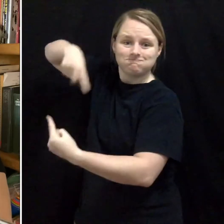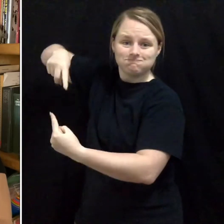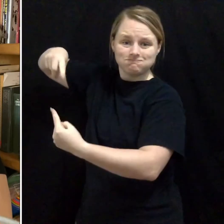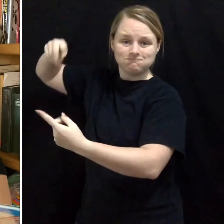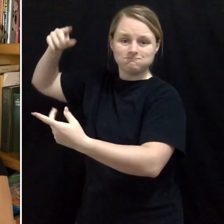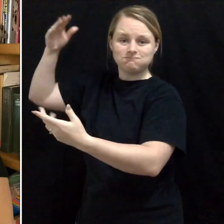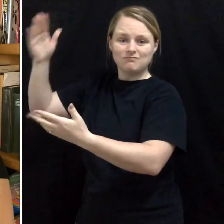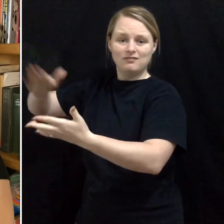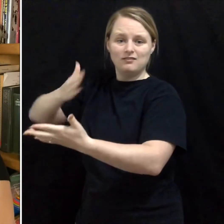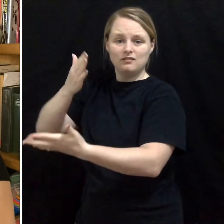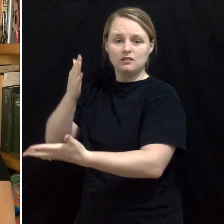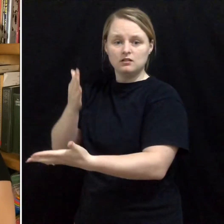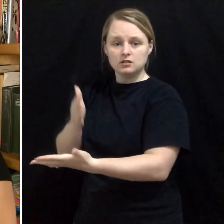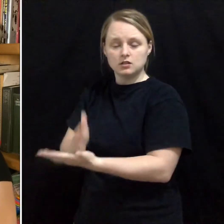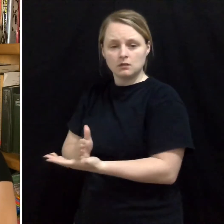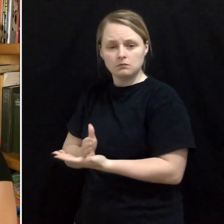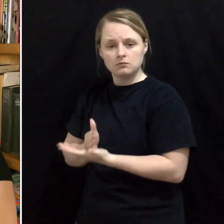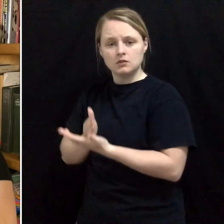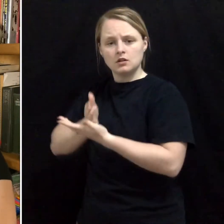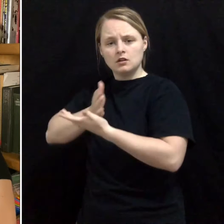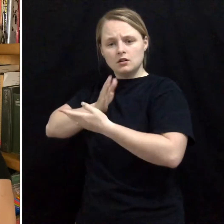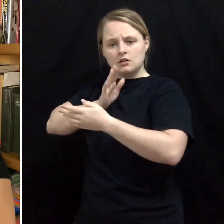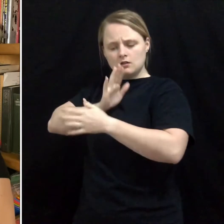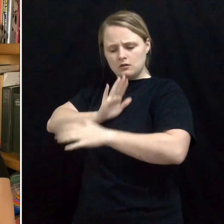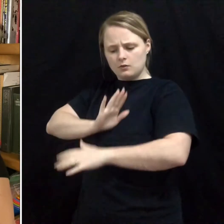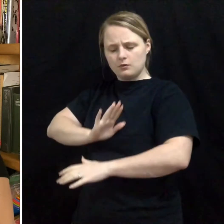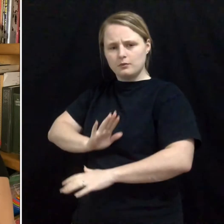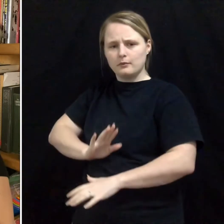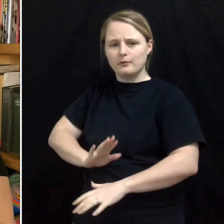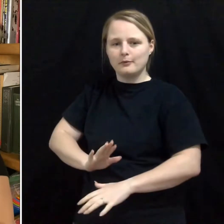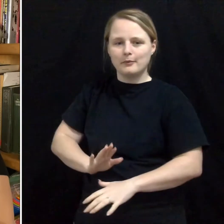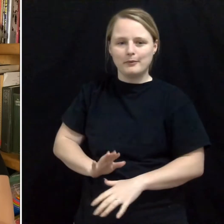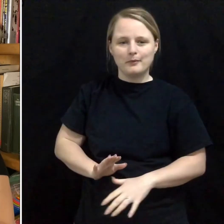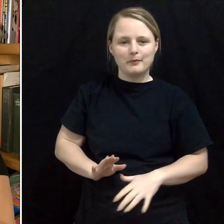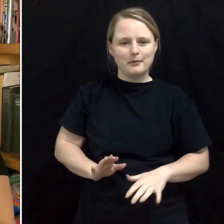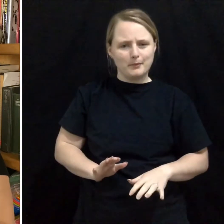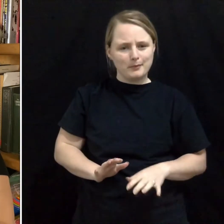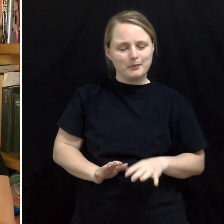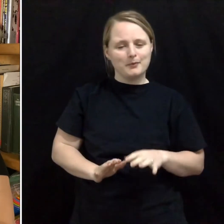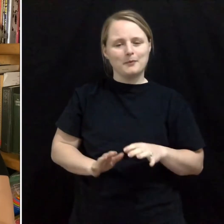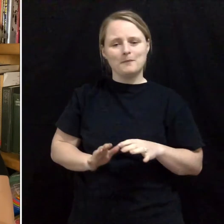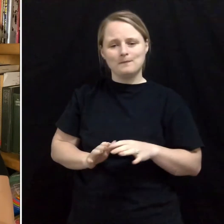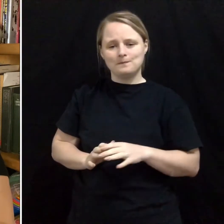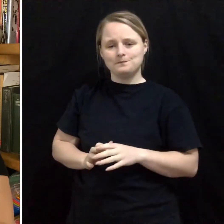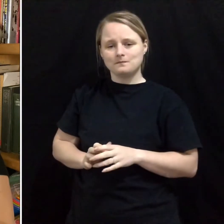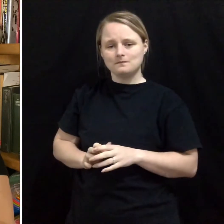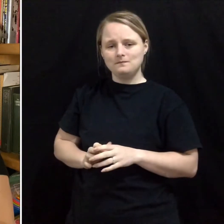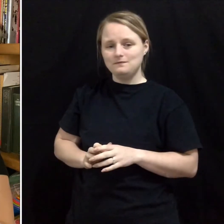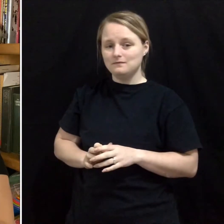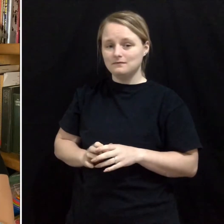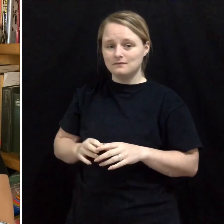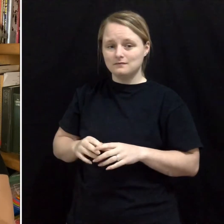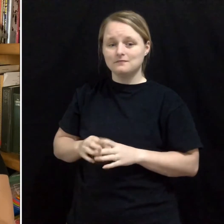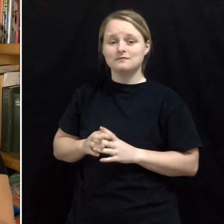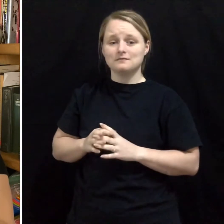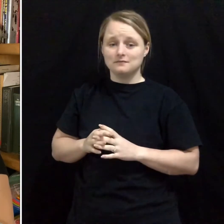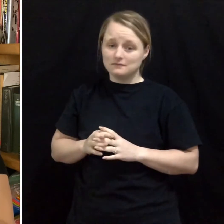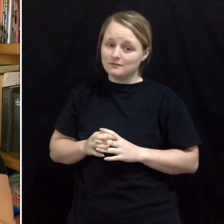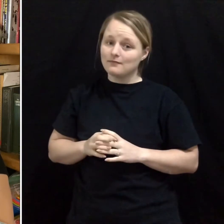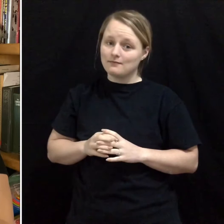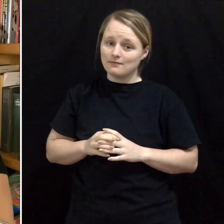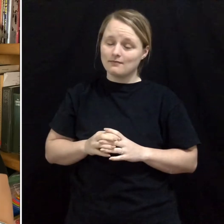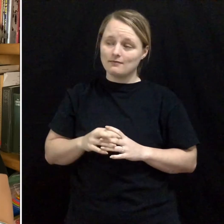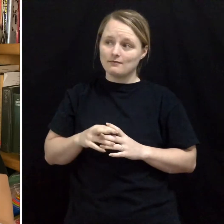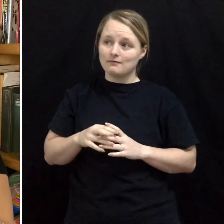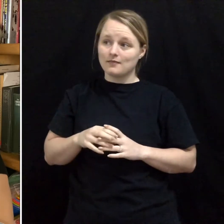Those tornadoes, calmed by her song, stopped their churning masses and raged